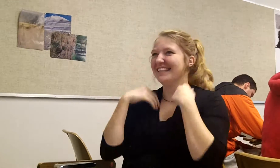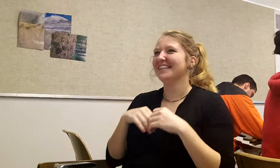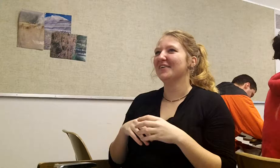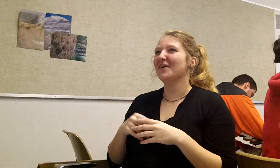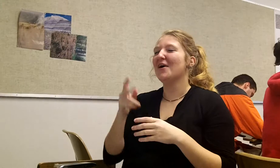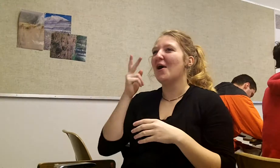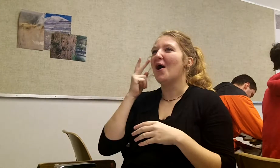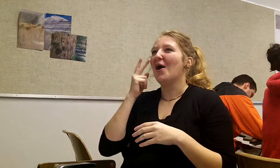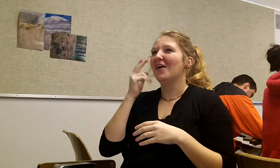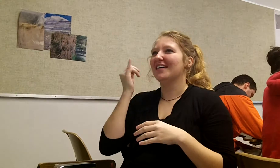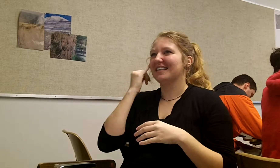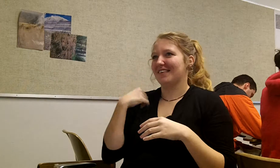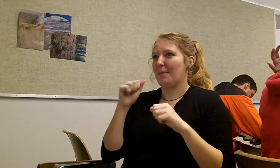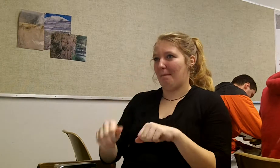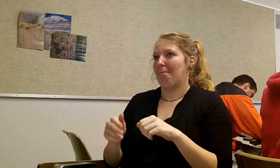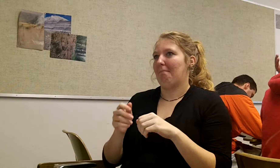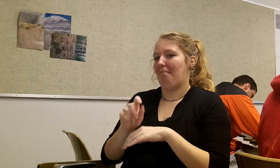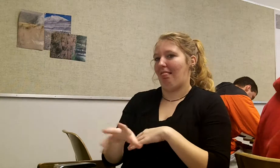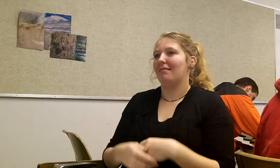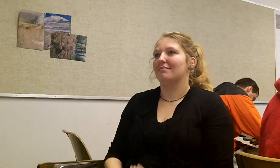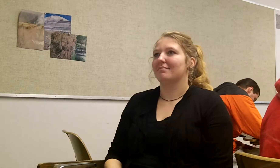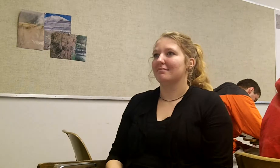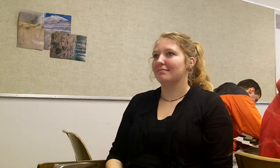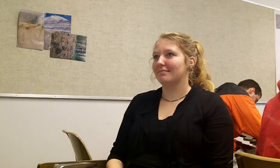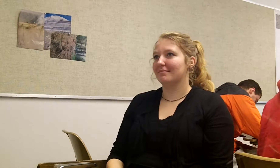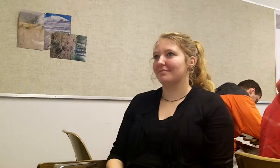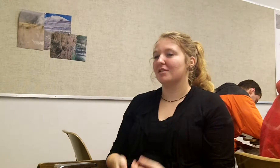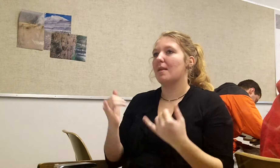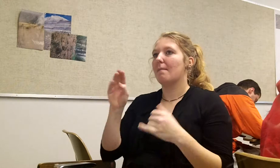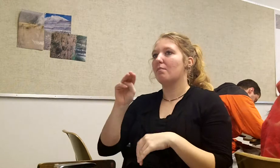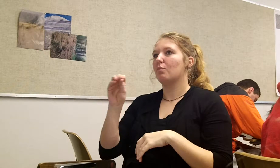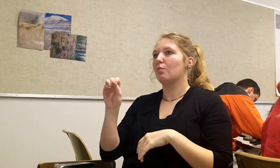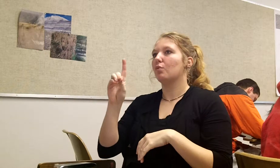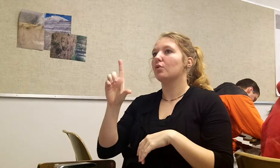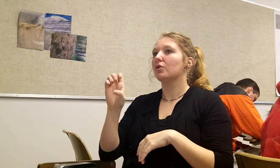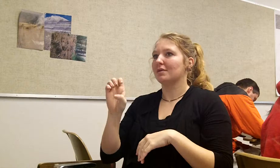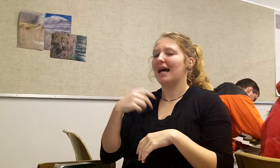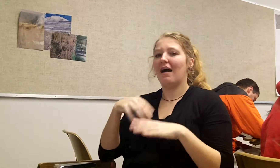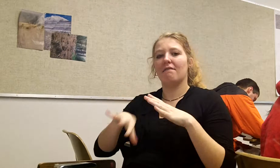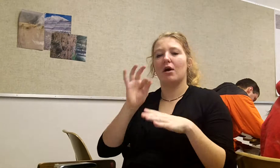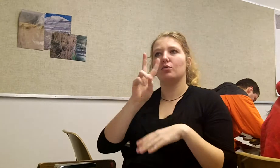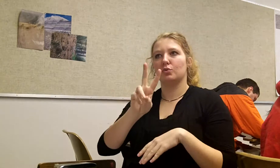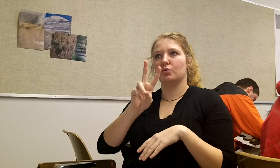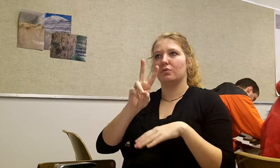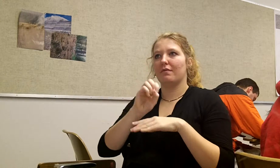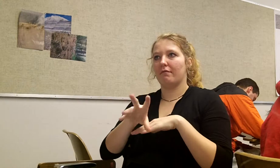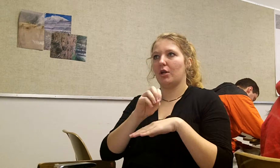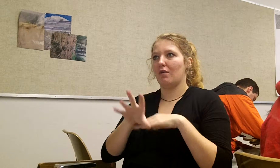All right, so this is our Moodle site. I found two videos talking about cadherins, since we talked about these early on in